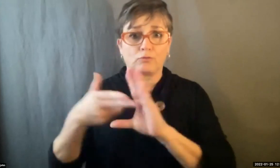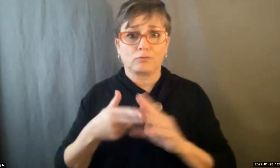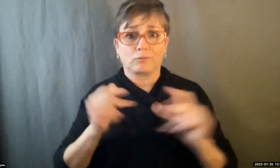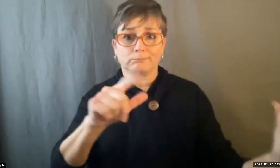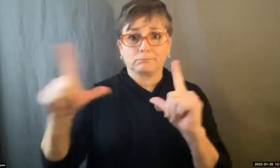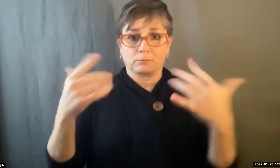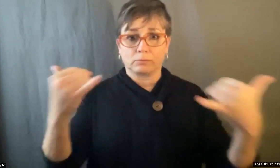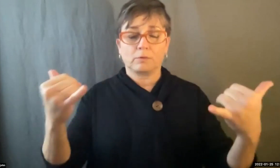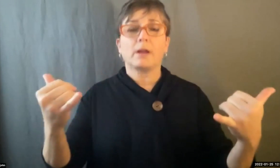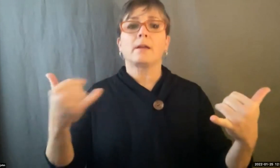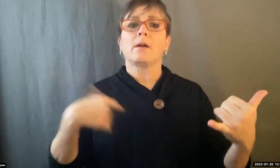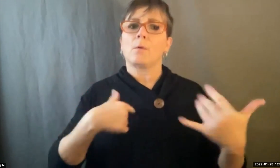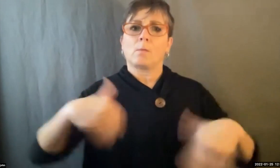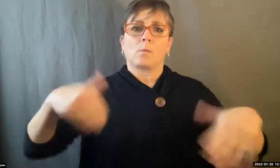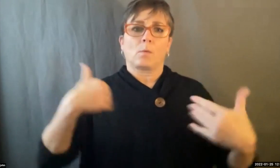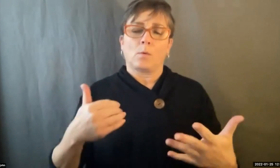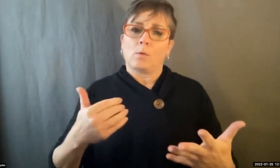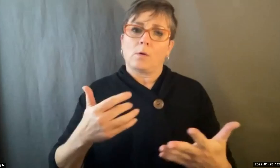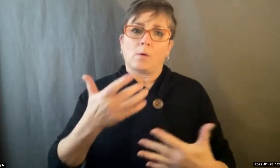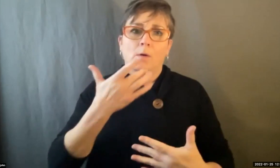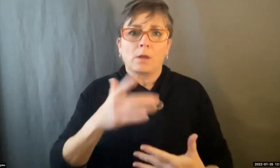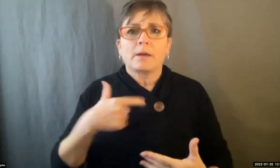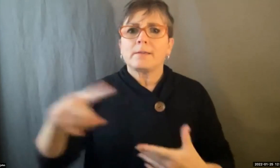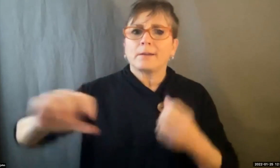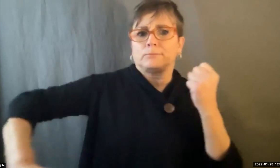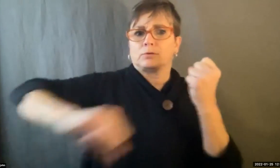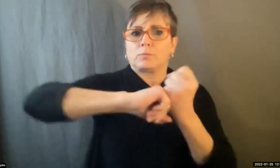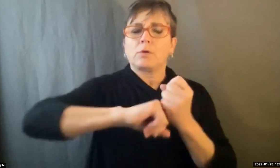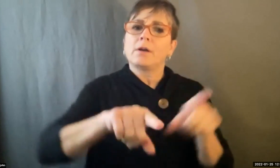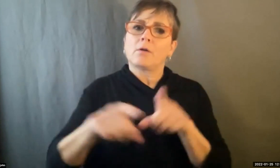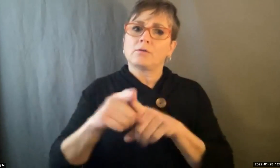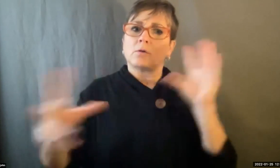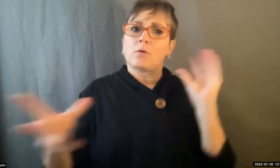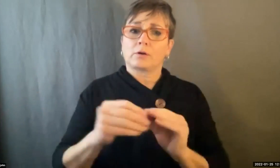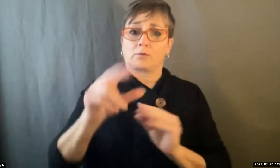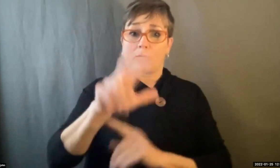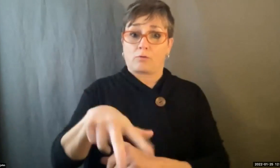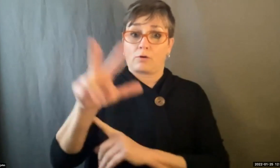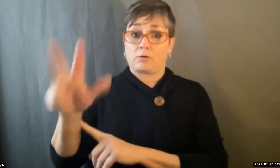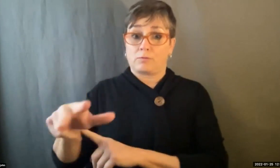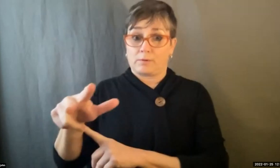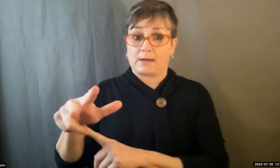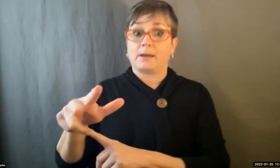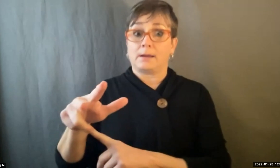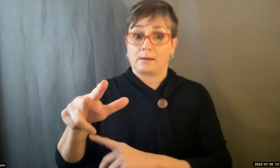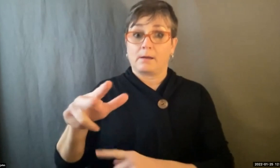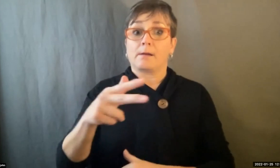have your support and delighted that 33 members of the legislature serve on the